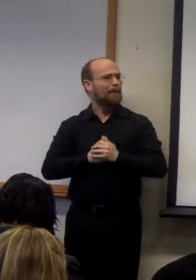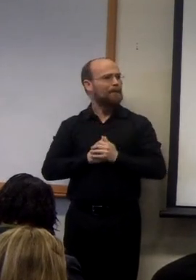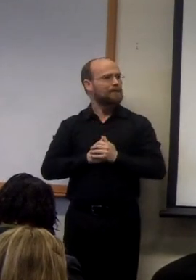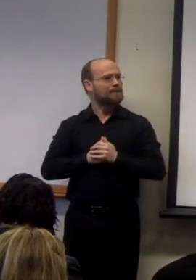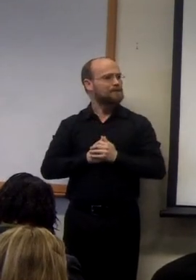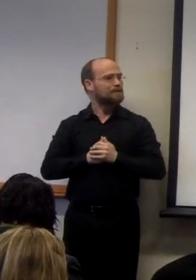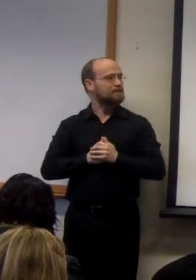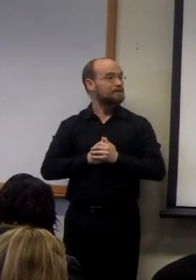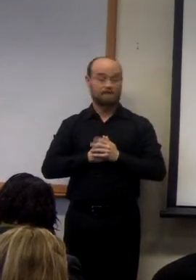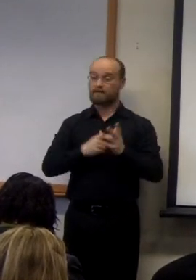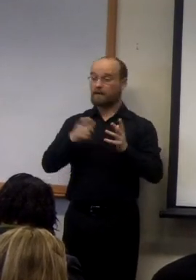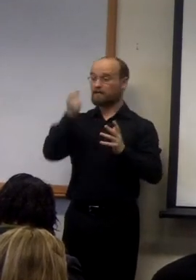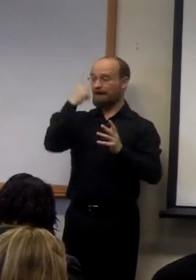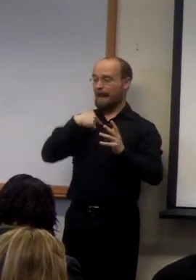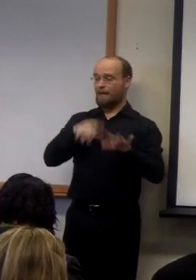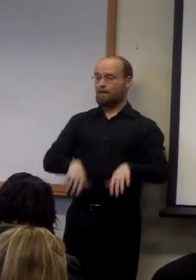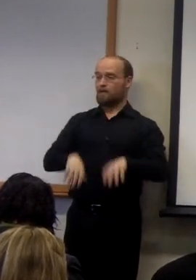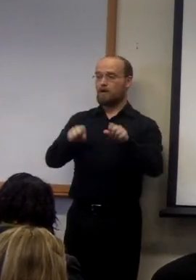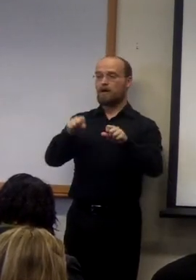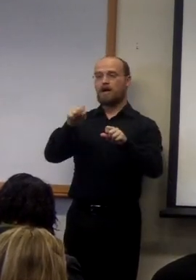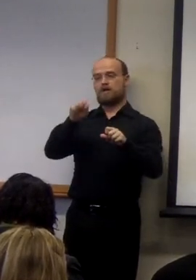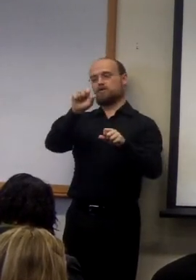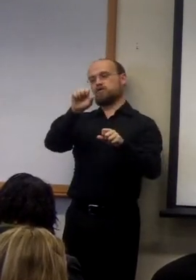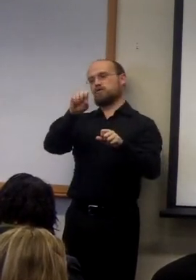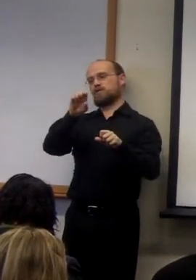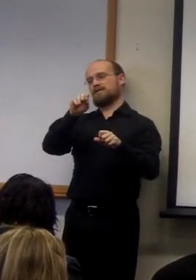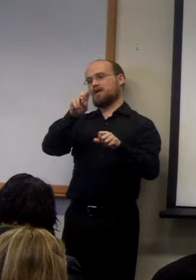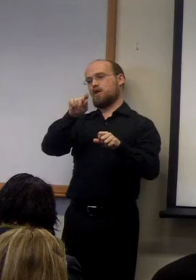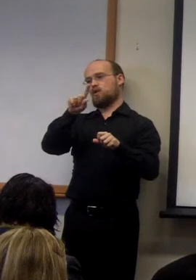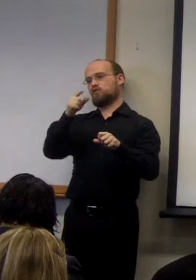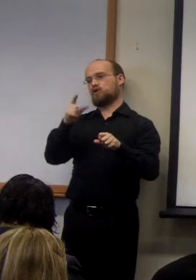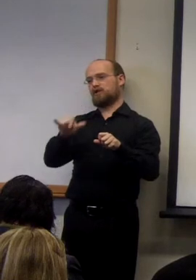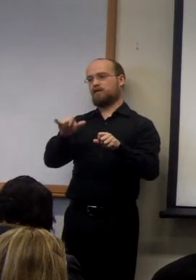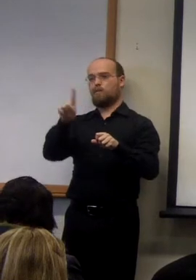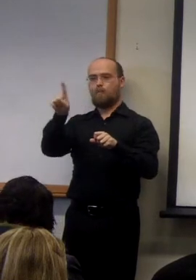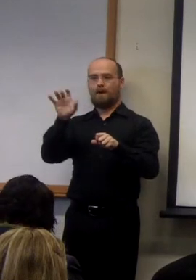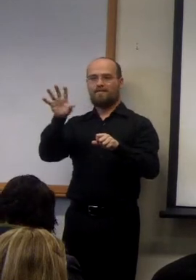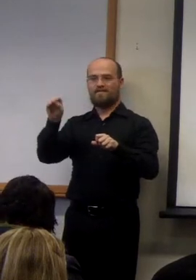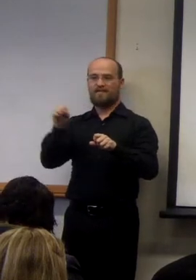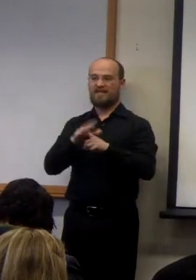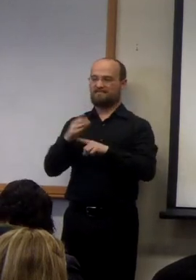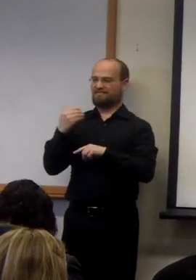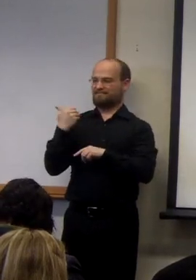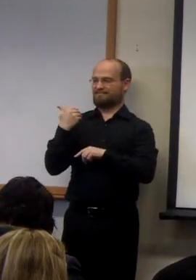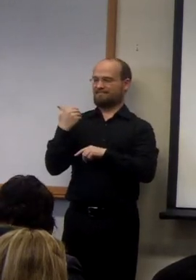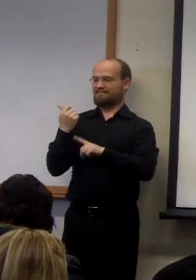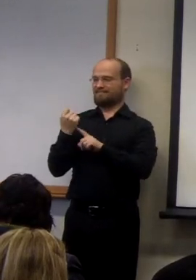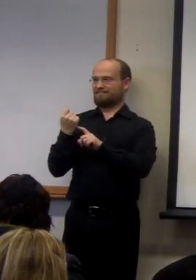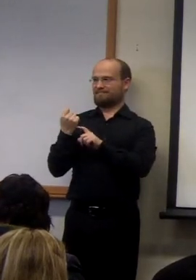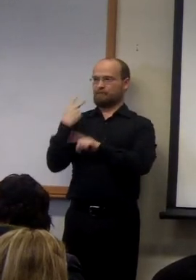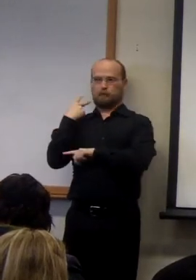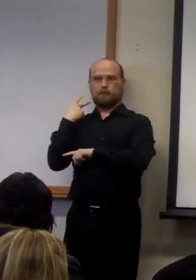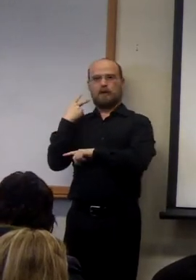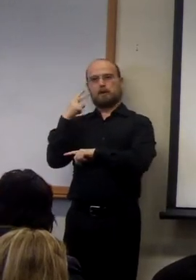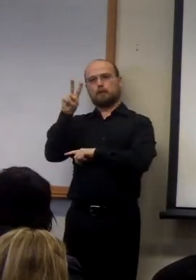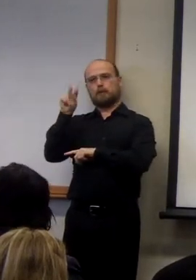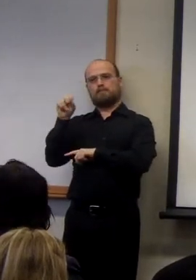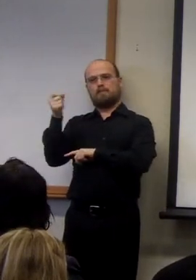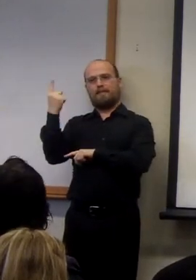took Sociology 150 in the fall of 2011, I believe,